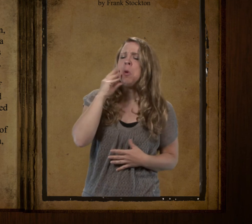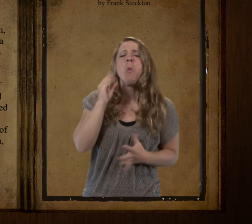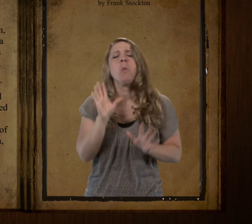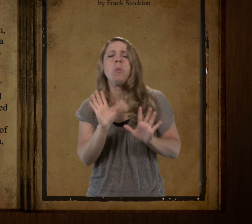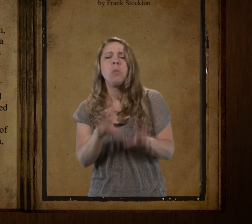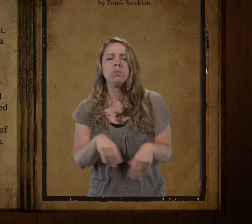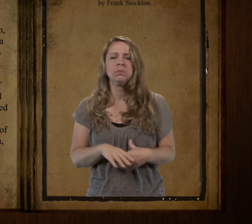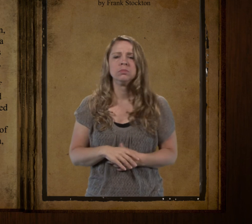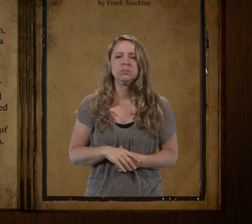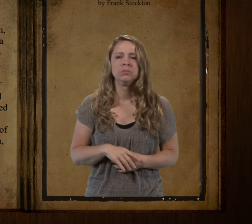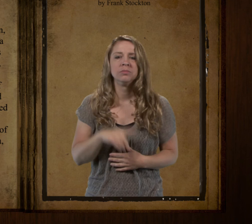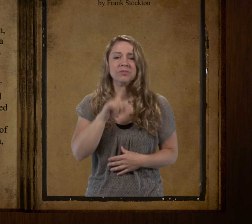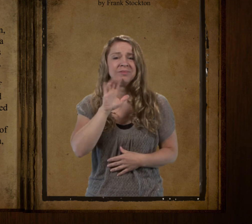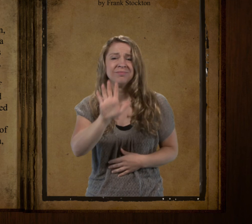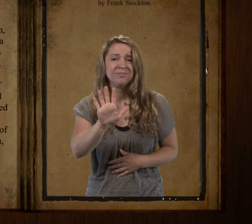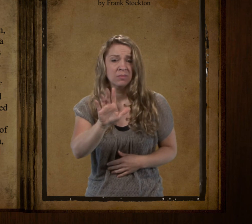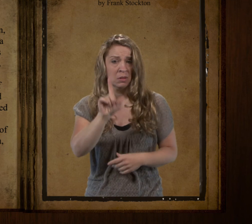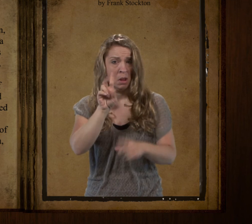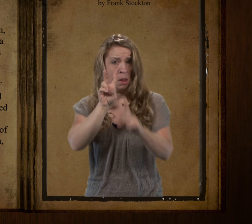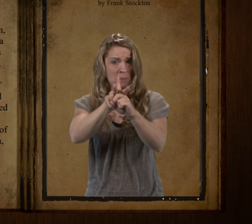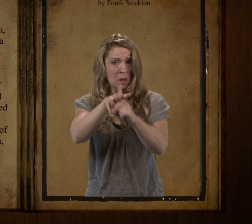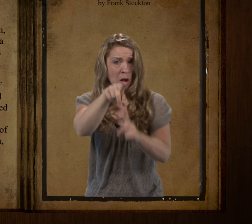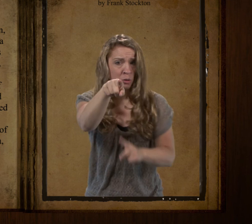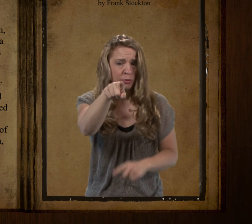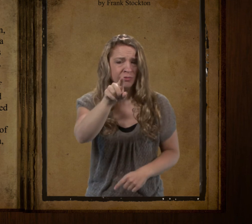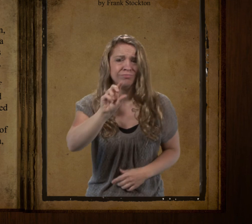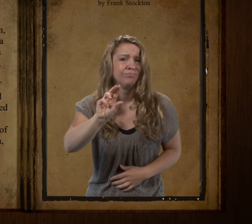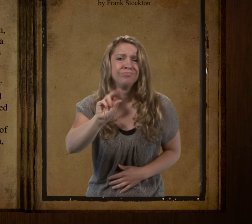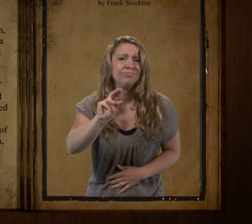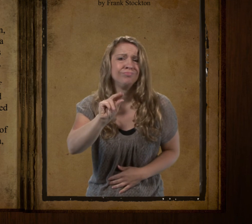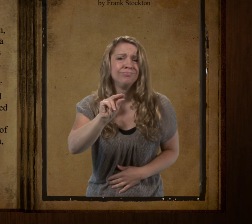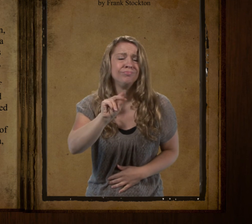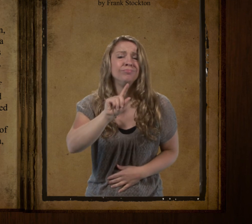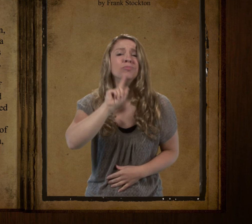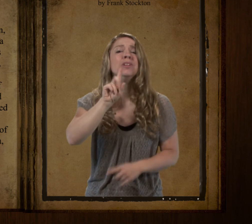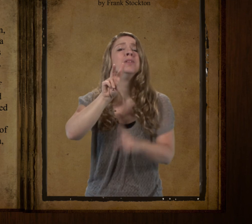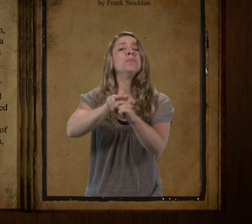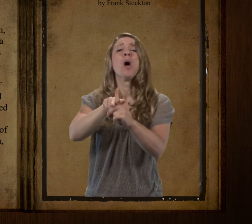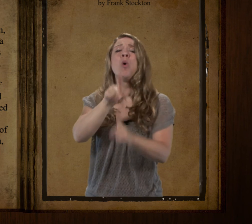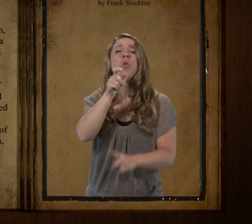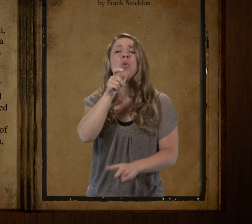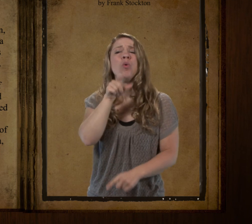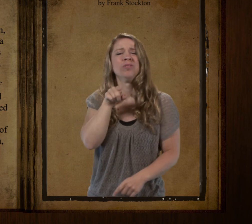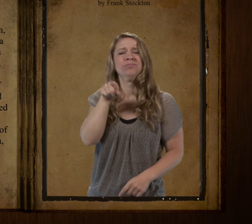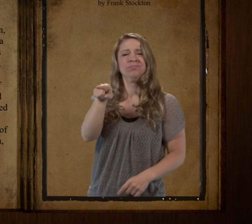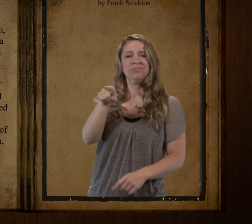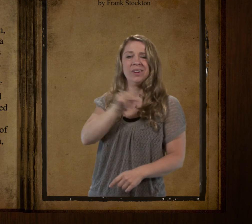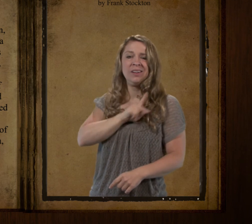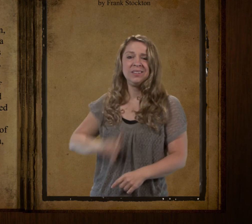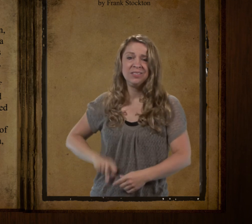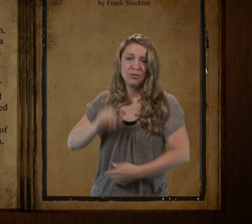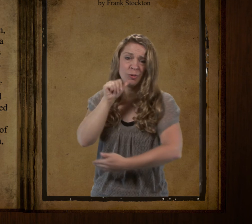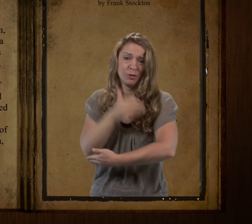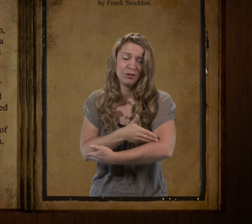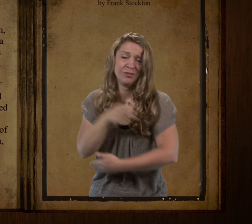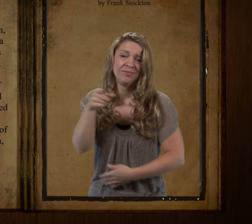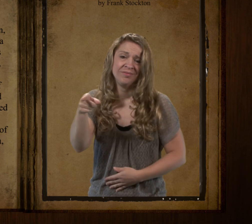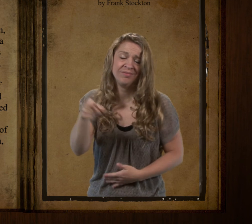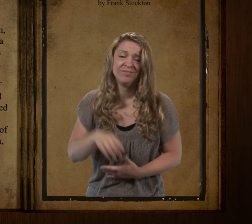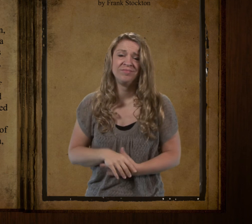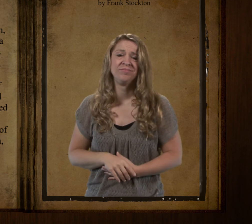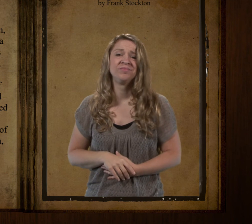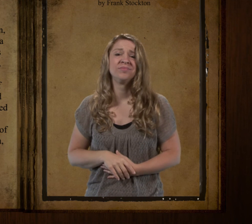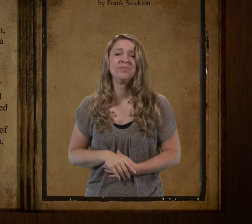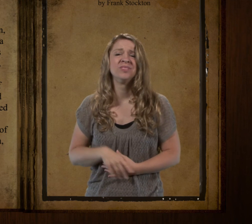combined fires of despair and jealousy. She had lost him, but who should have him?